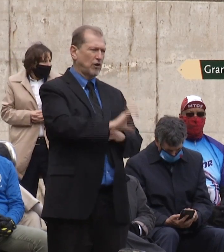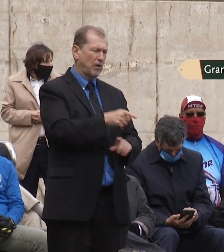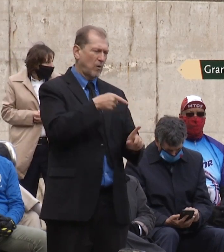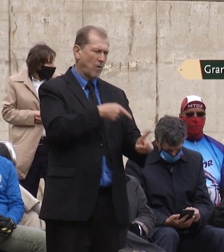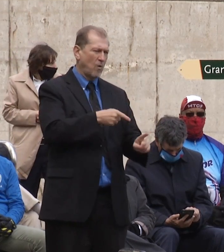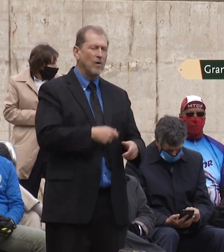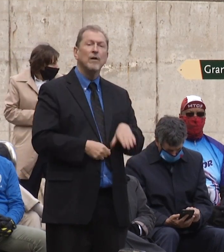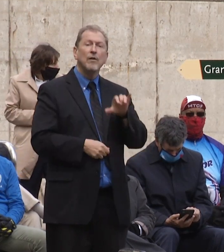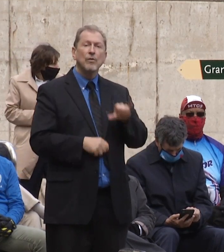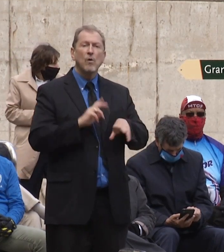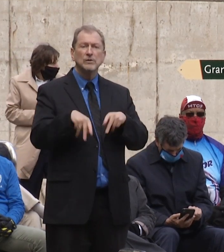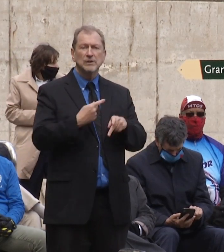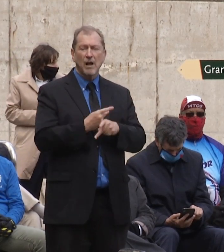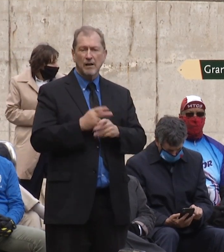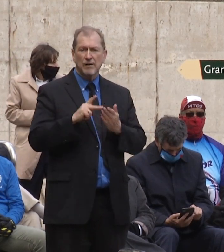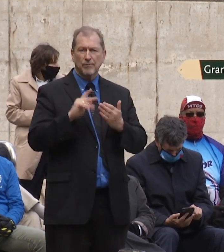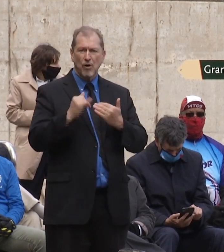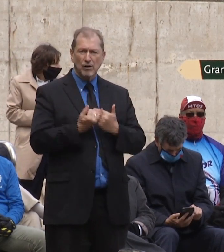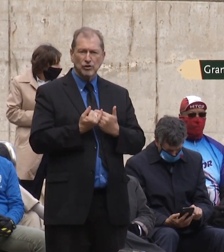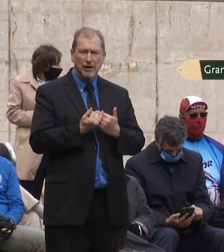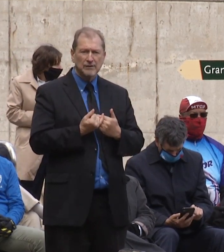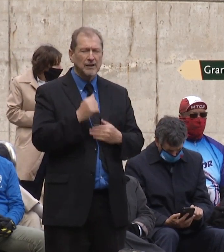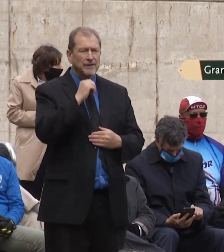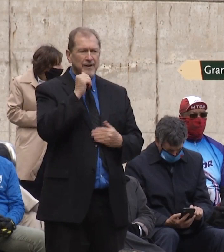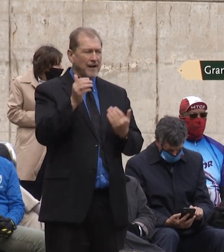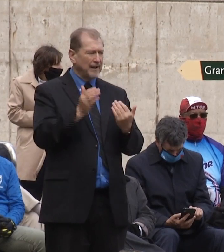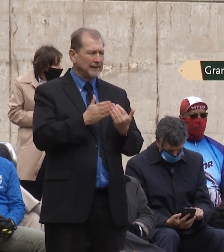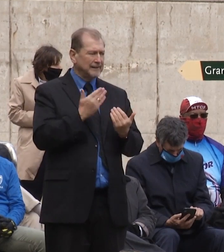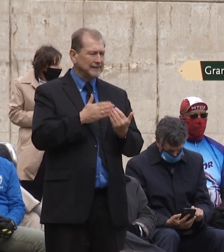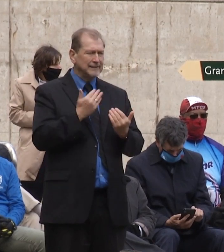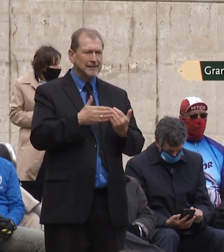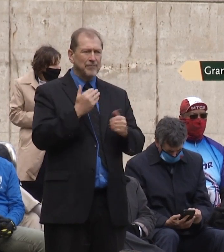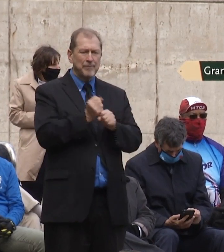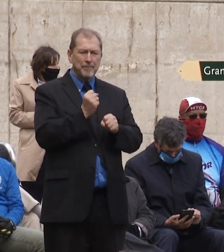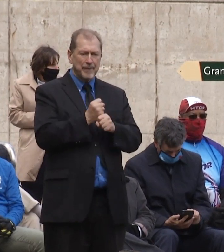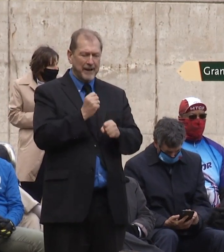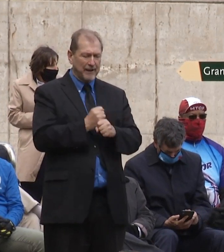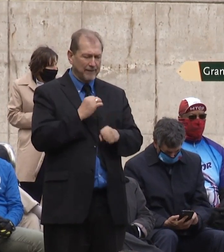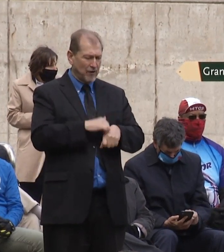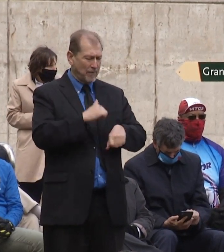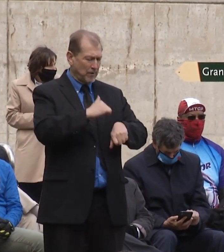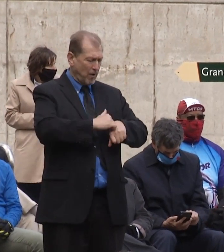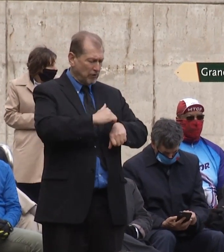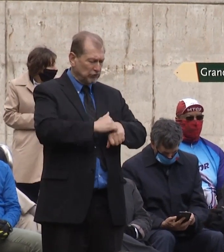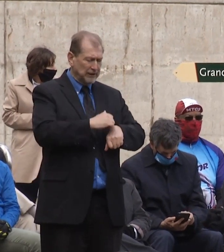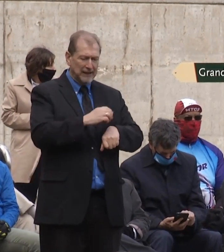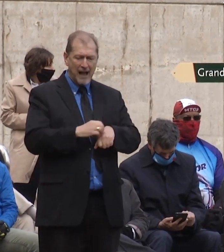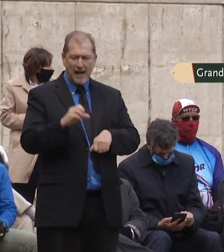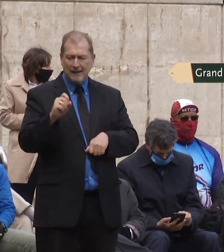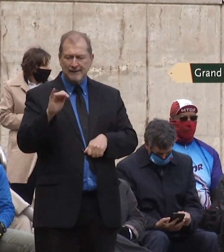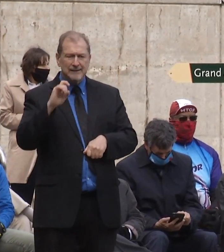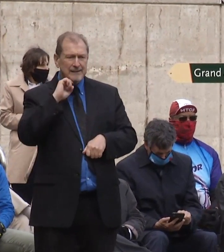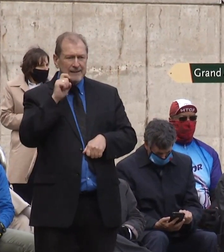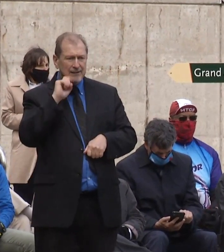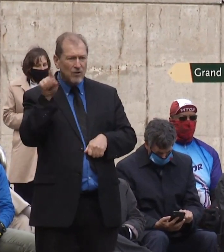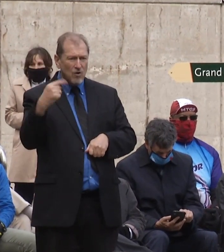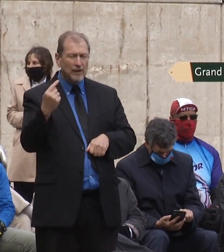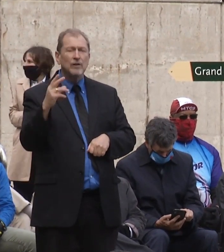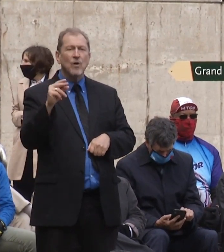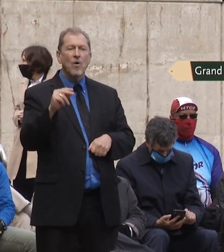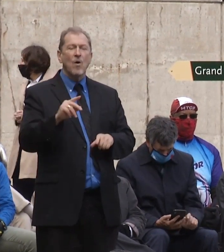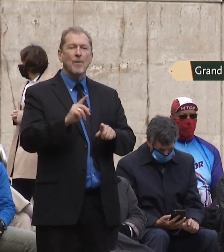Projects like these are not just steel and concrete, but a statement in the type of value